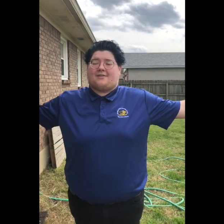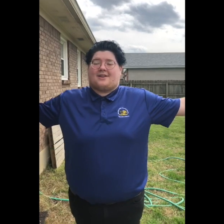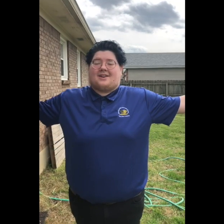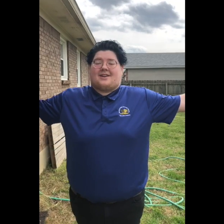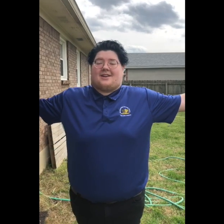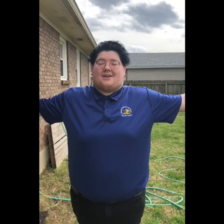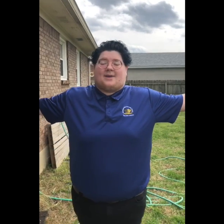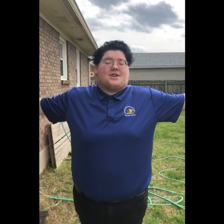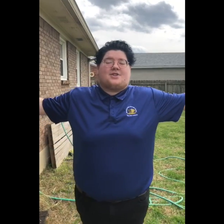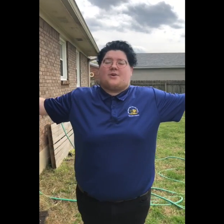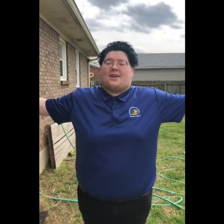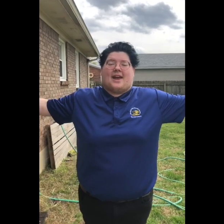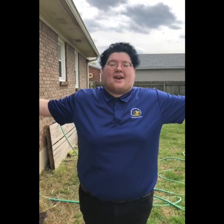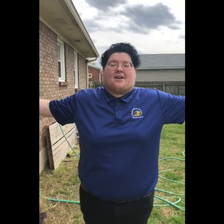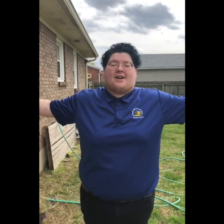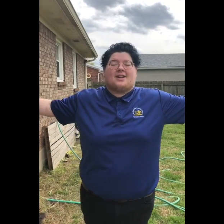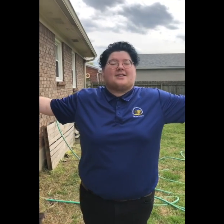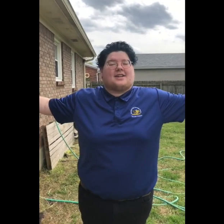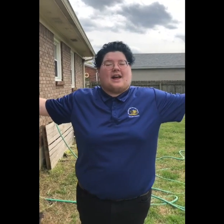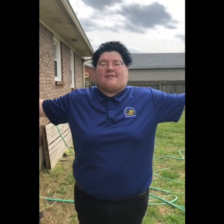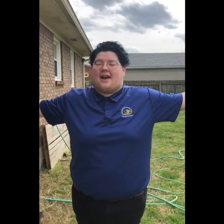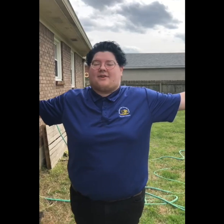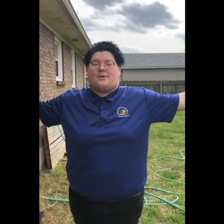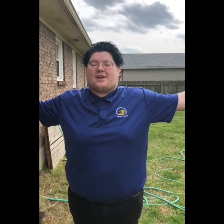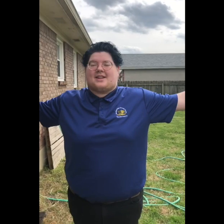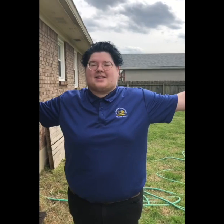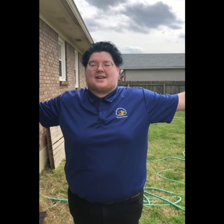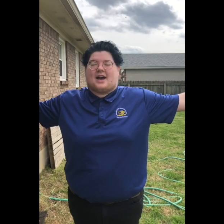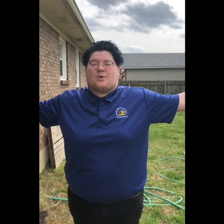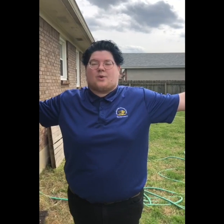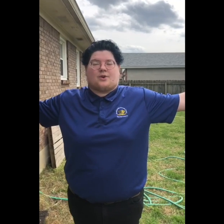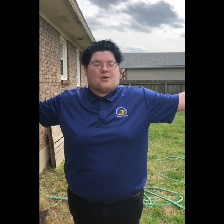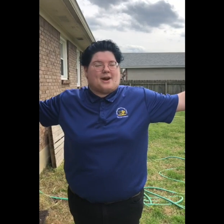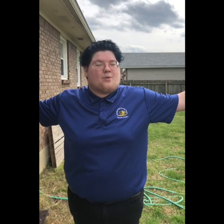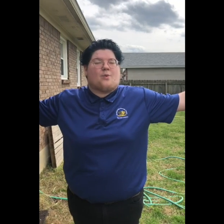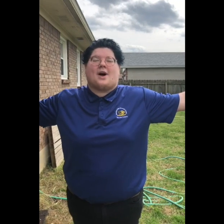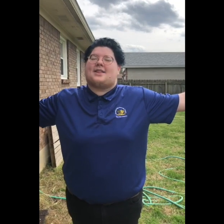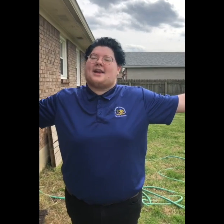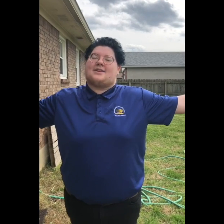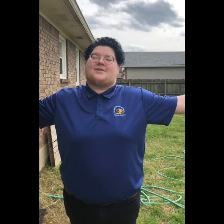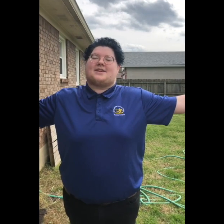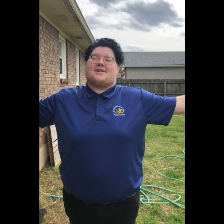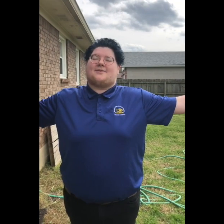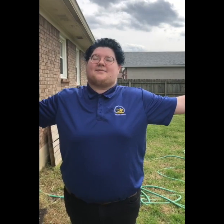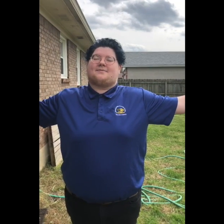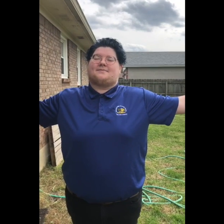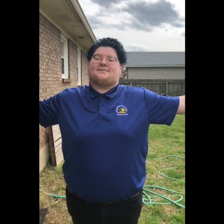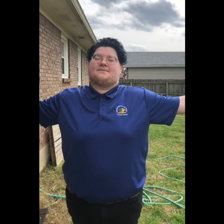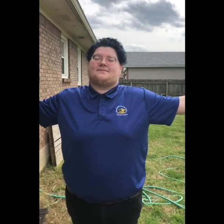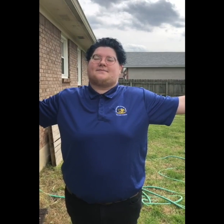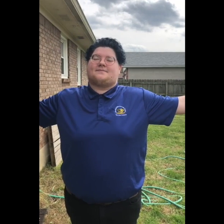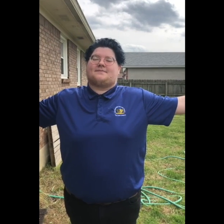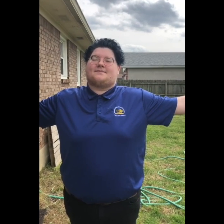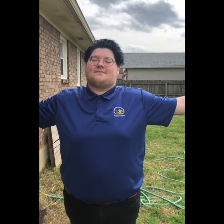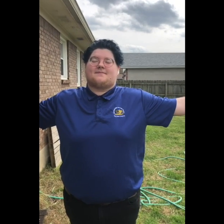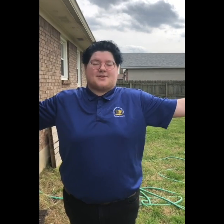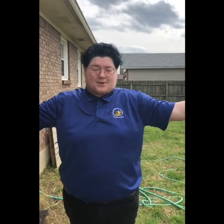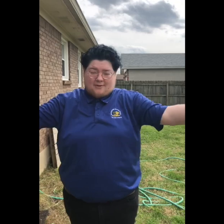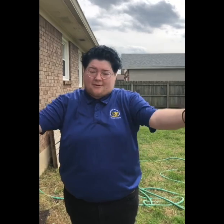because you don't care to love everyone in the entire world, no matter what they do to you. So never